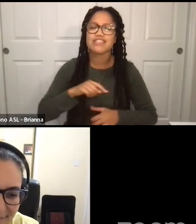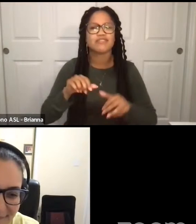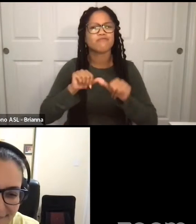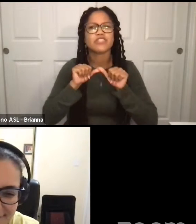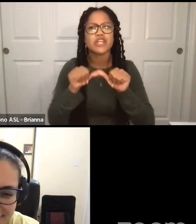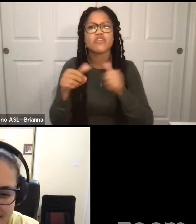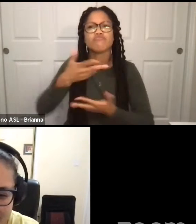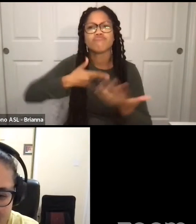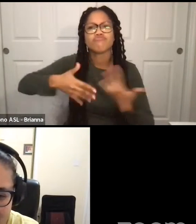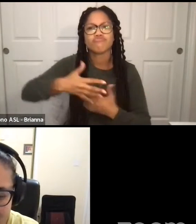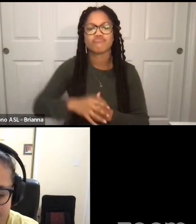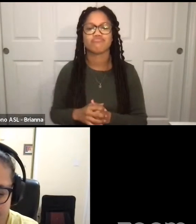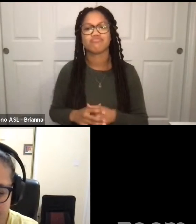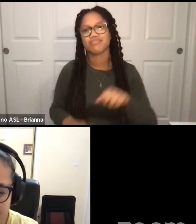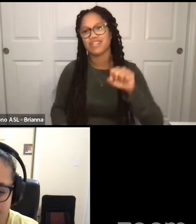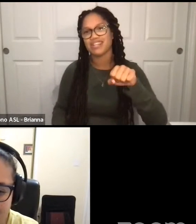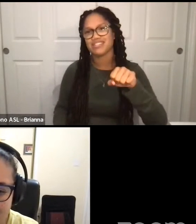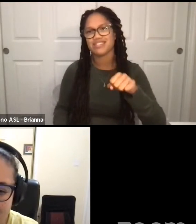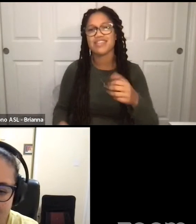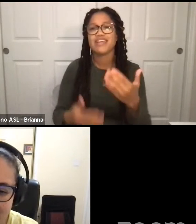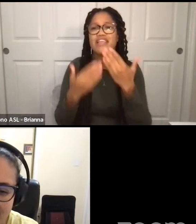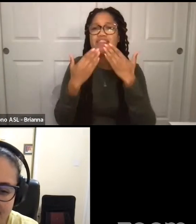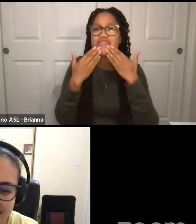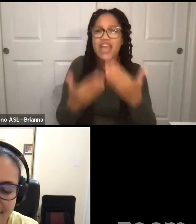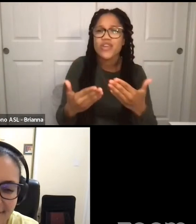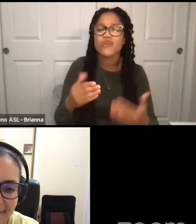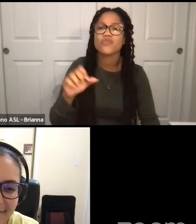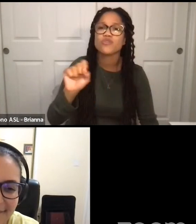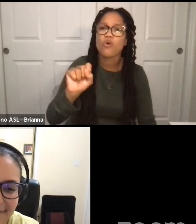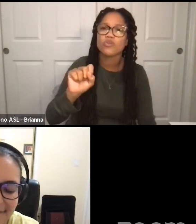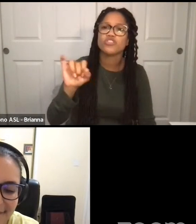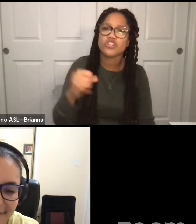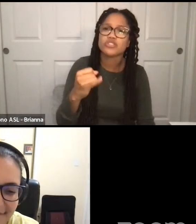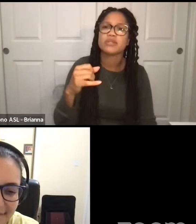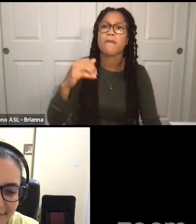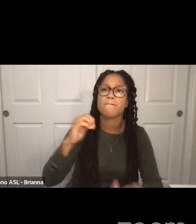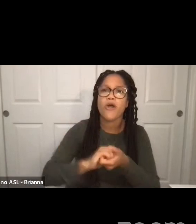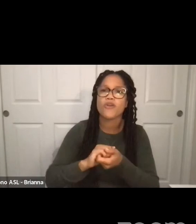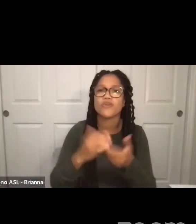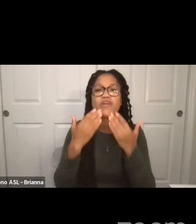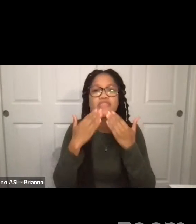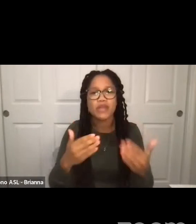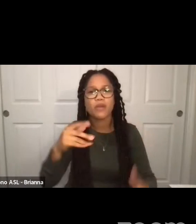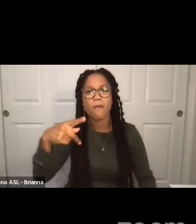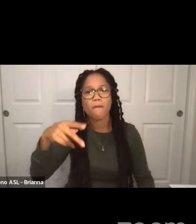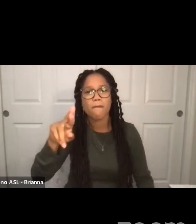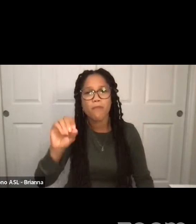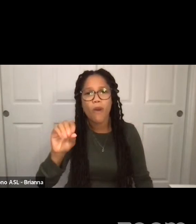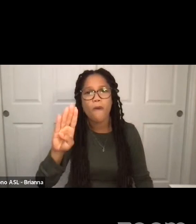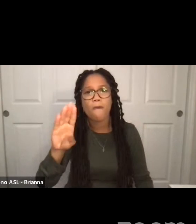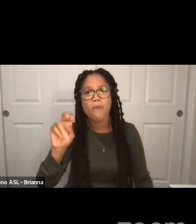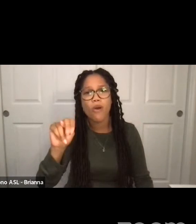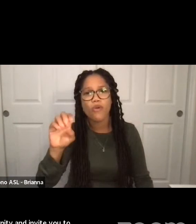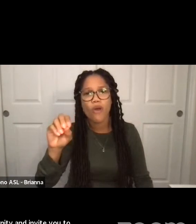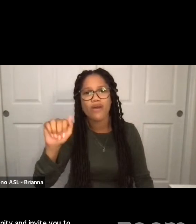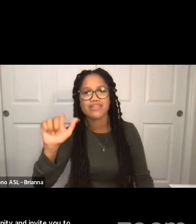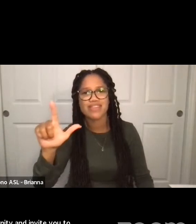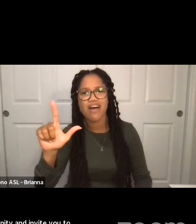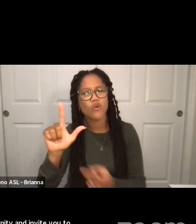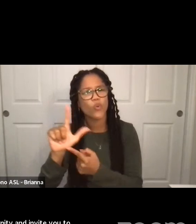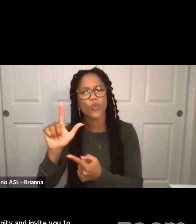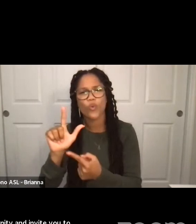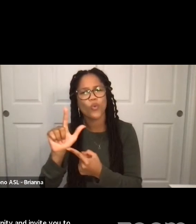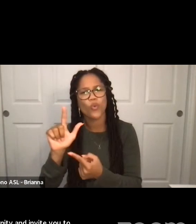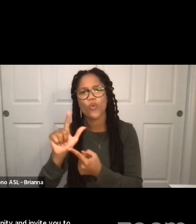Yes. Thank you, Social Justice Partners. Thank you, Pro Bono ASL. Pro Bono ASL is